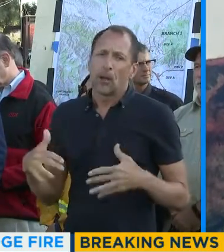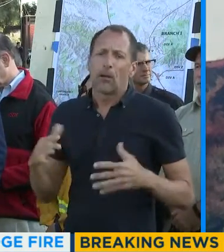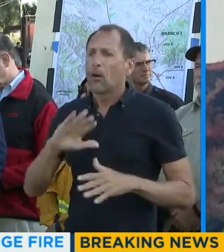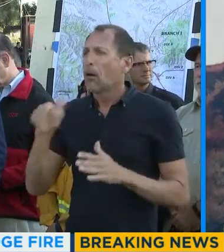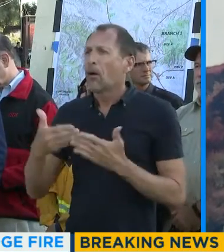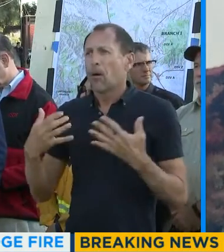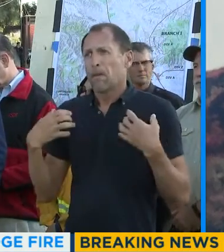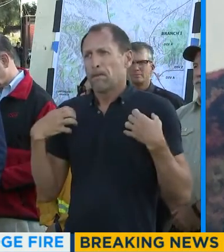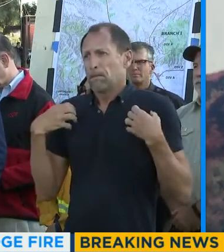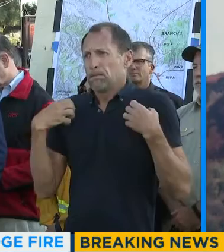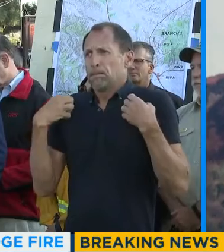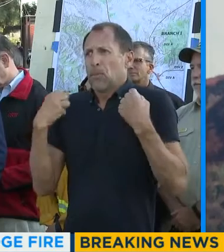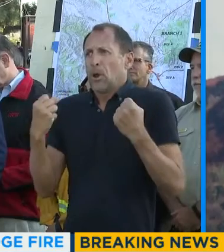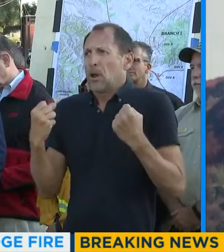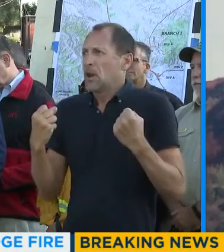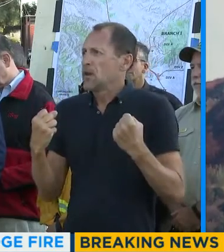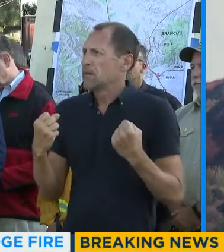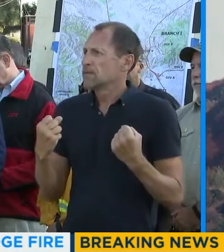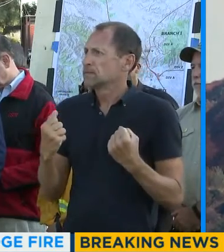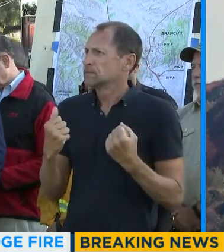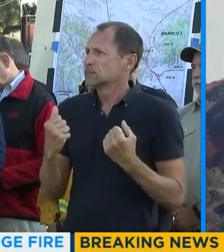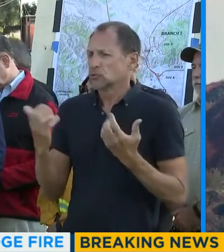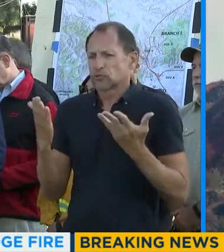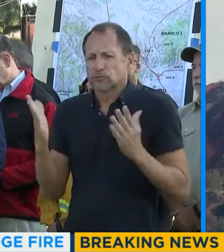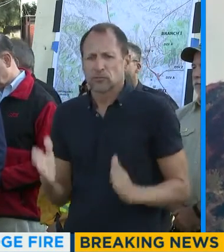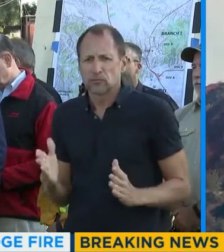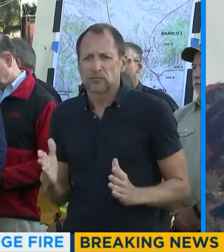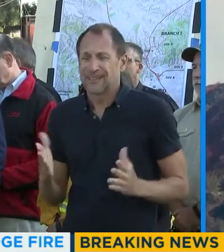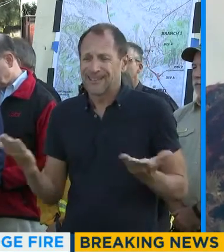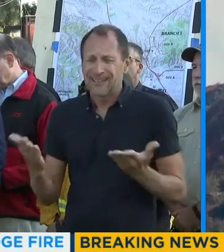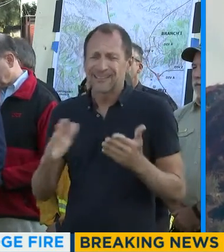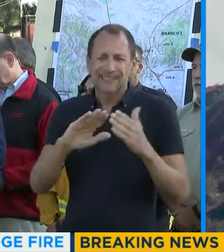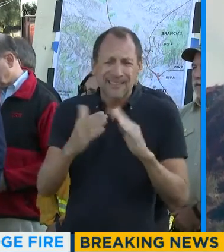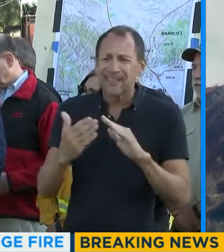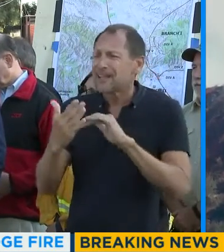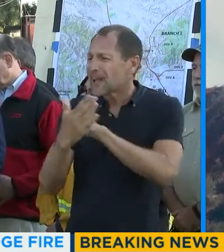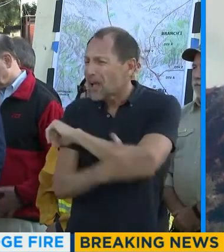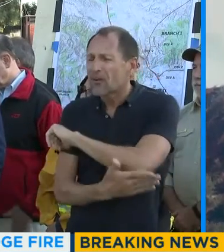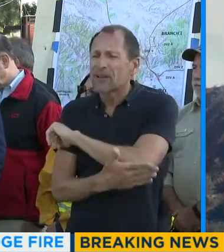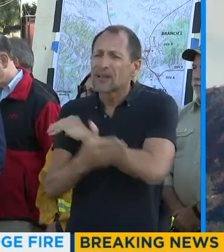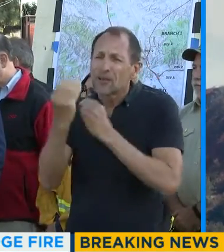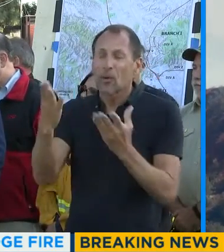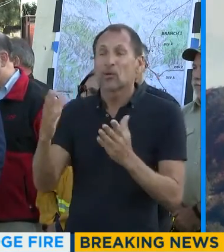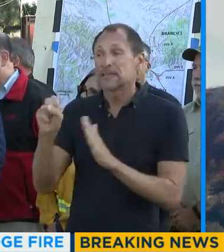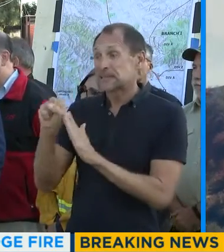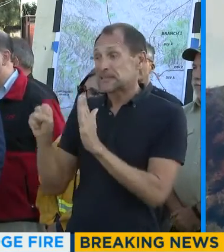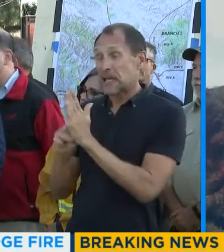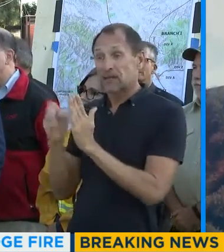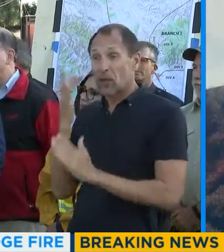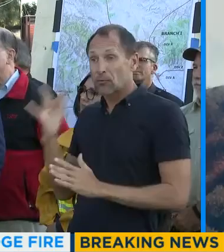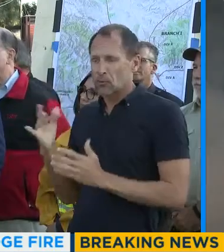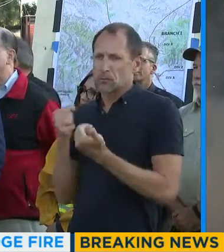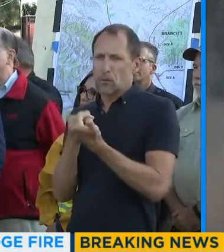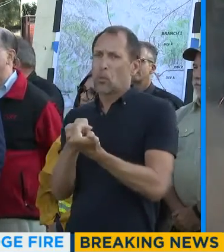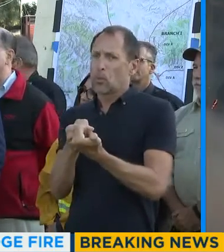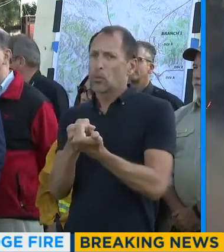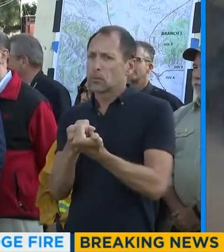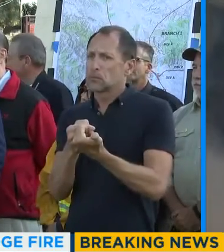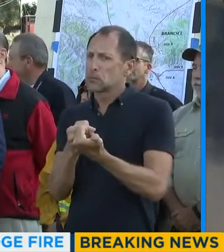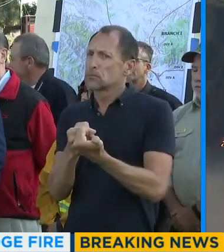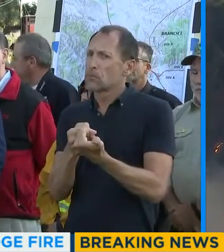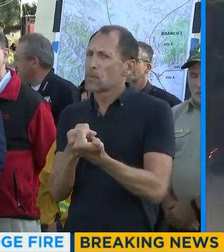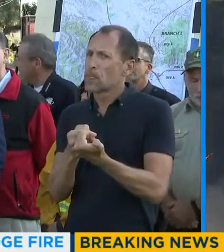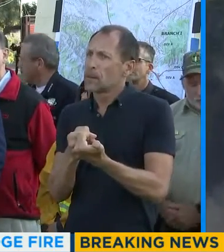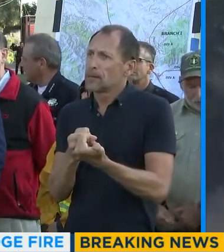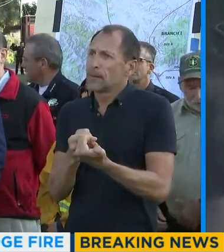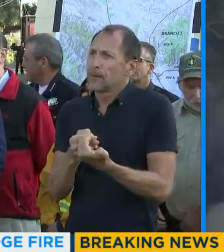and all of our tireless public servants down here at city and county levels to know that the state has got your back and that, you know, fires